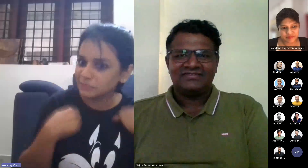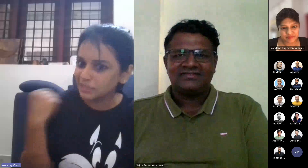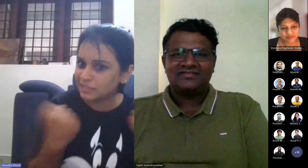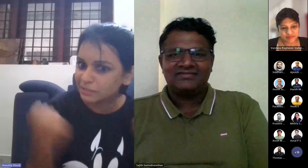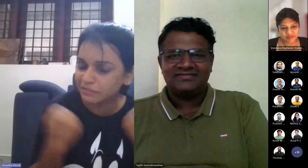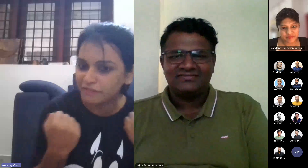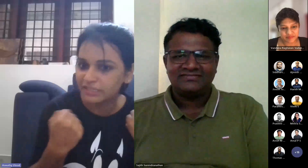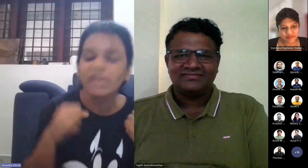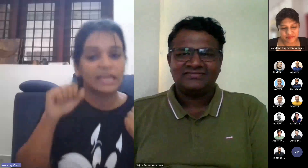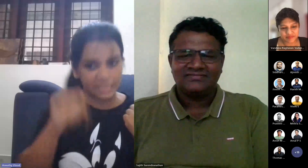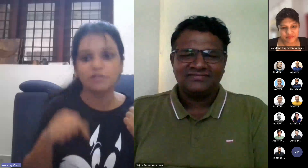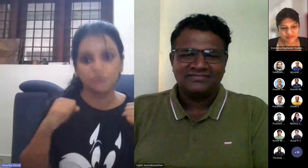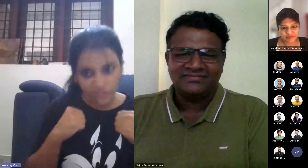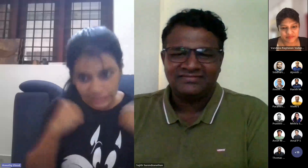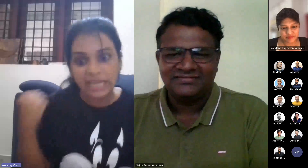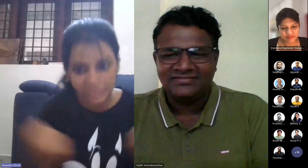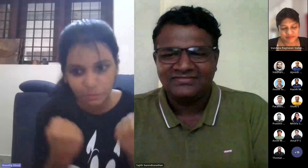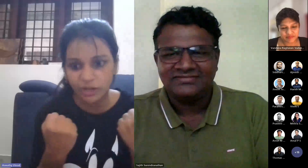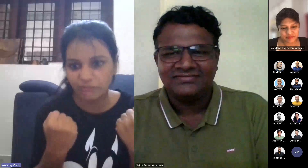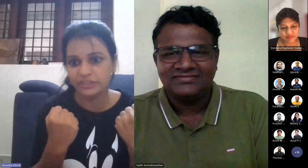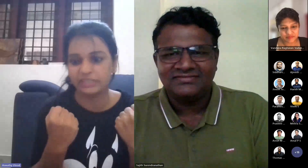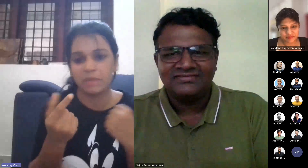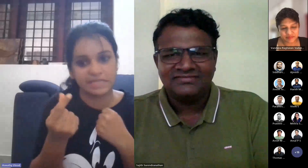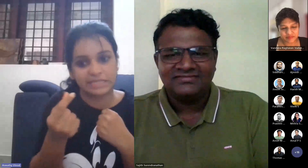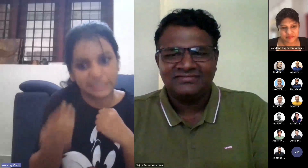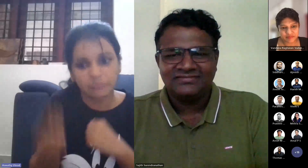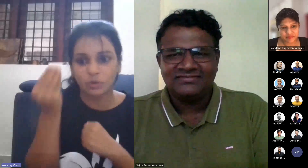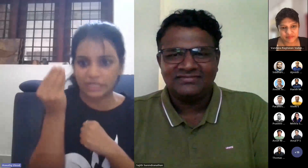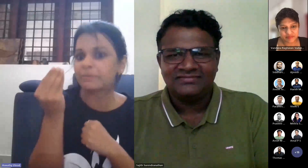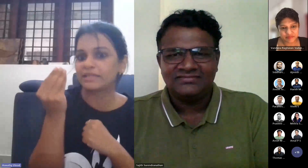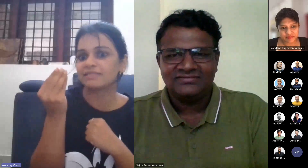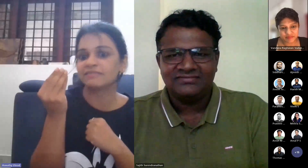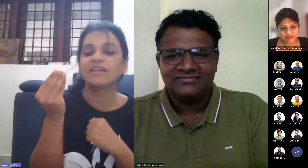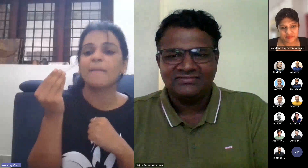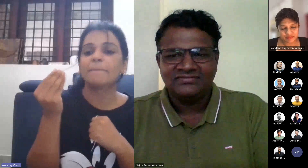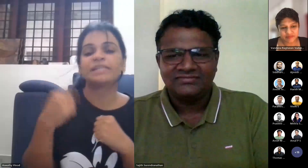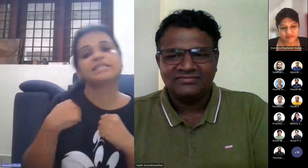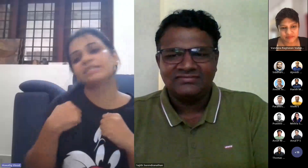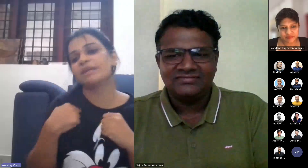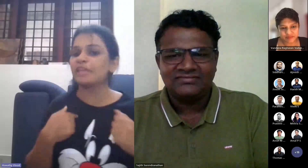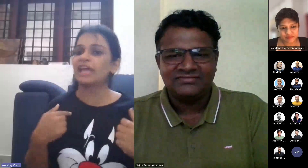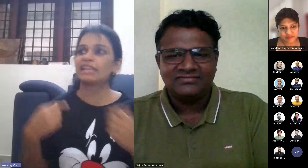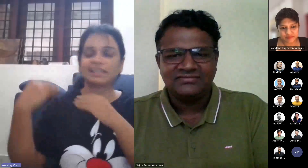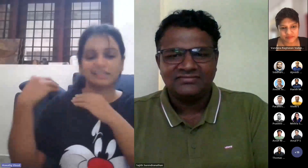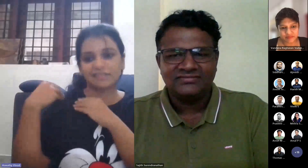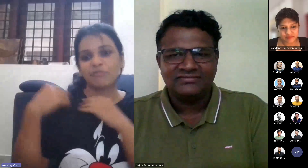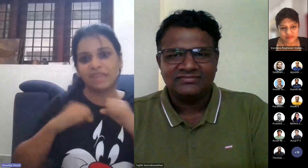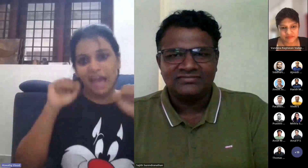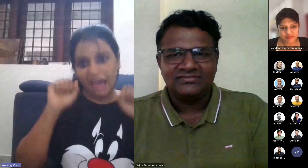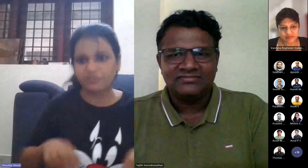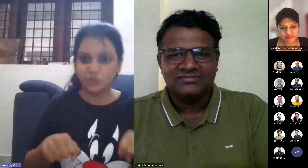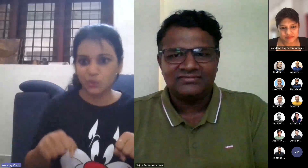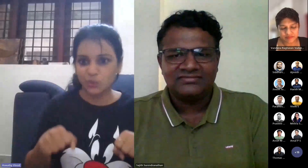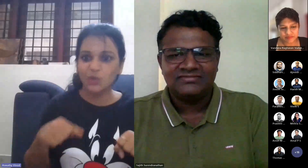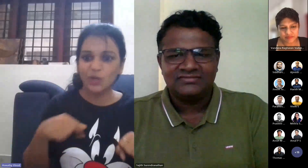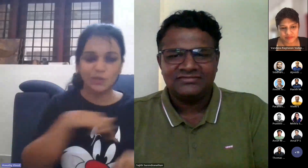possible with a little bit of effort. Yes, of course, it takes more effort. Maybe it's a little more expensive, but it is something I think we